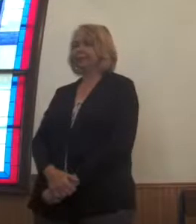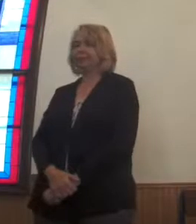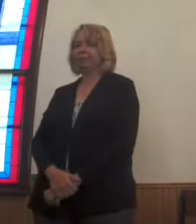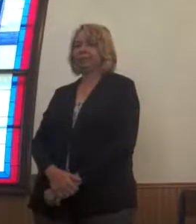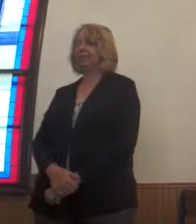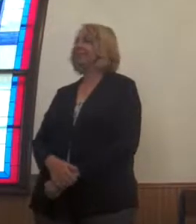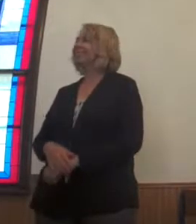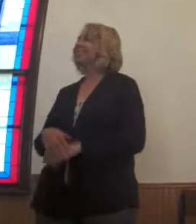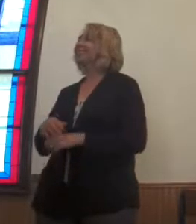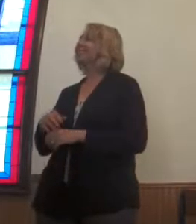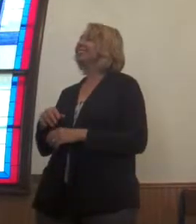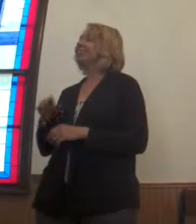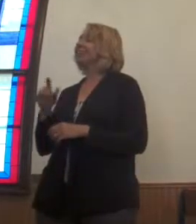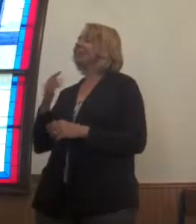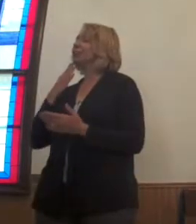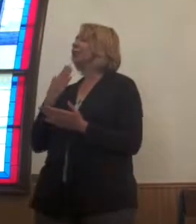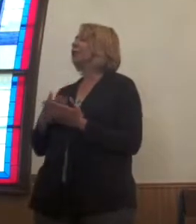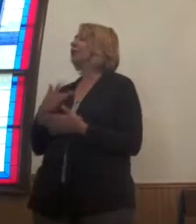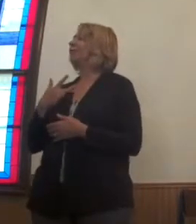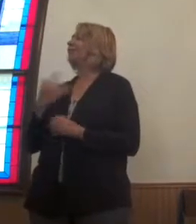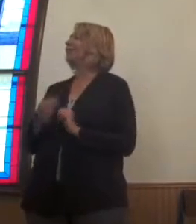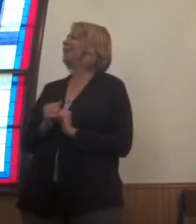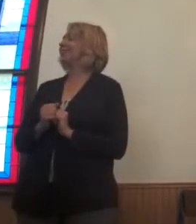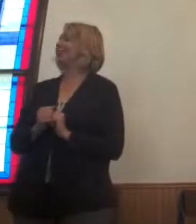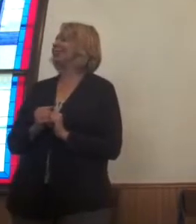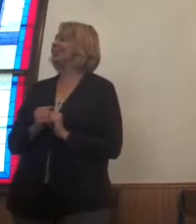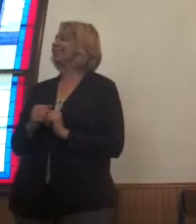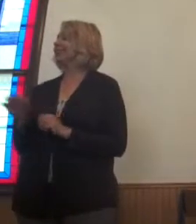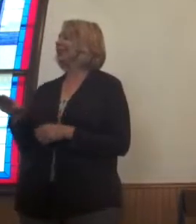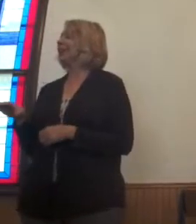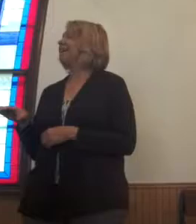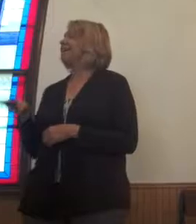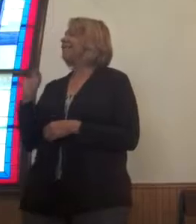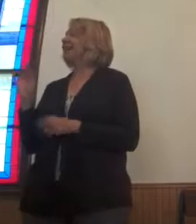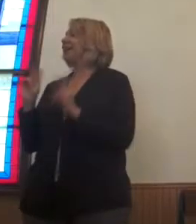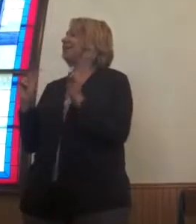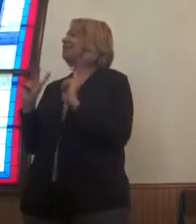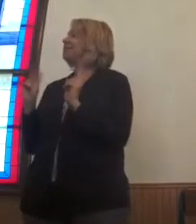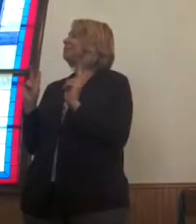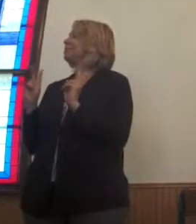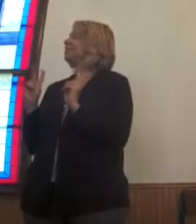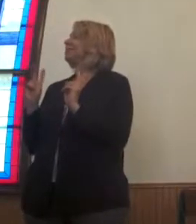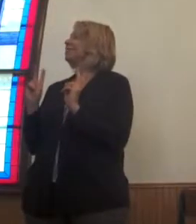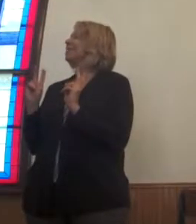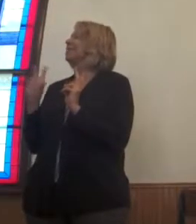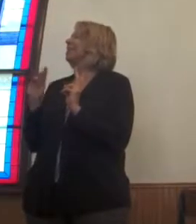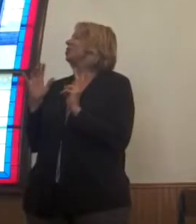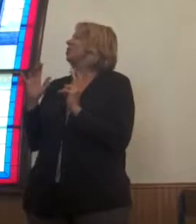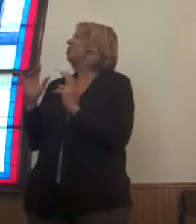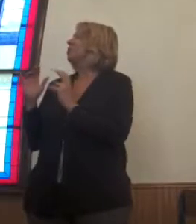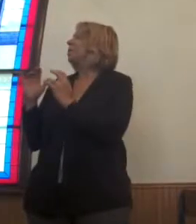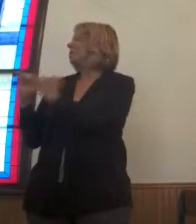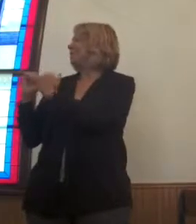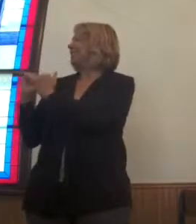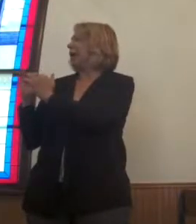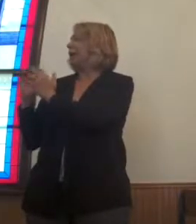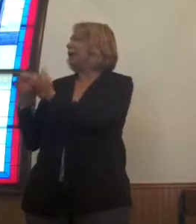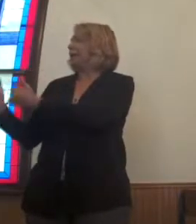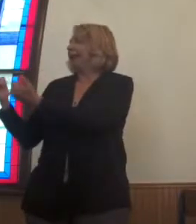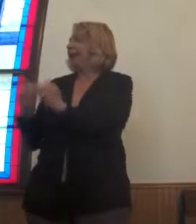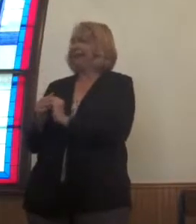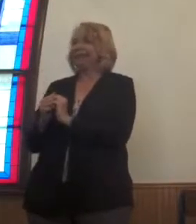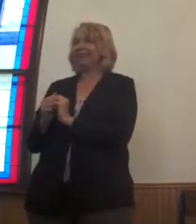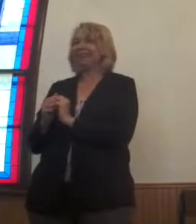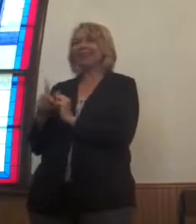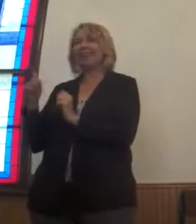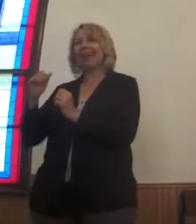good feeling when you're able to find people who like to play the kinds of things you like to play. That's one thing that helps